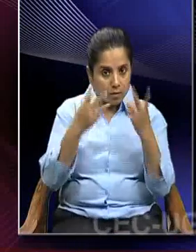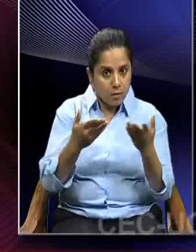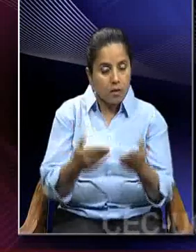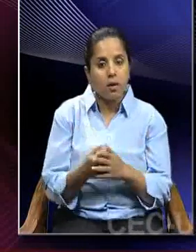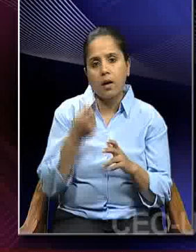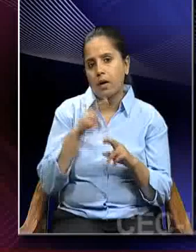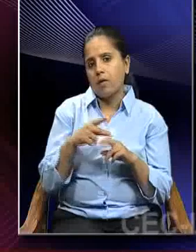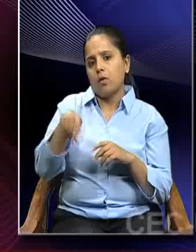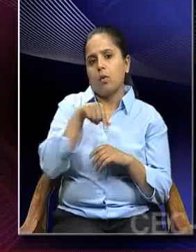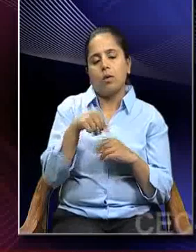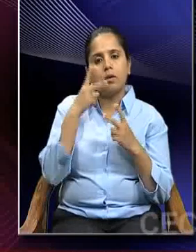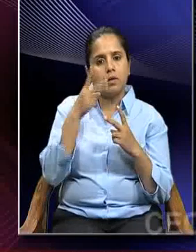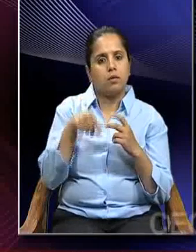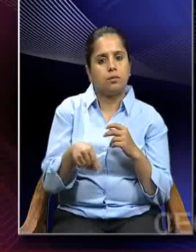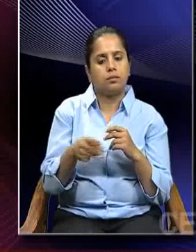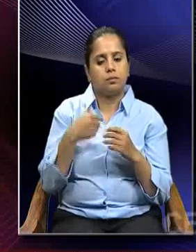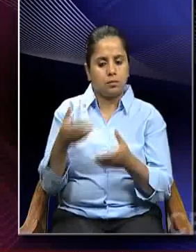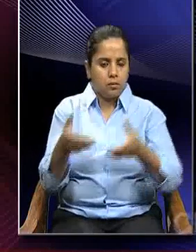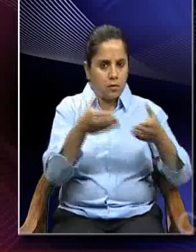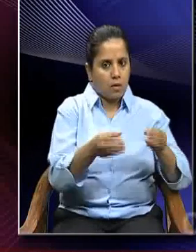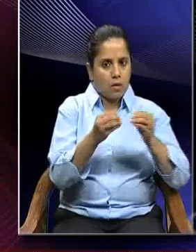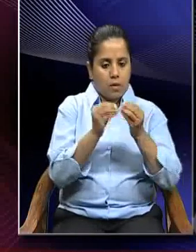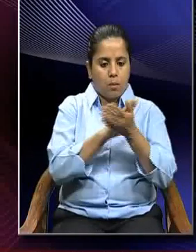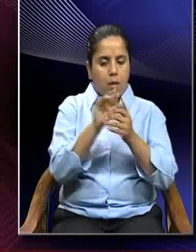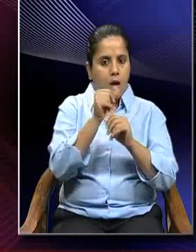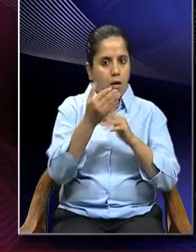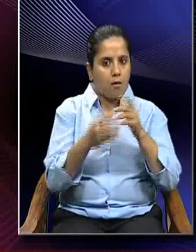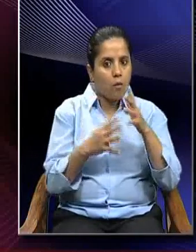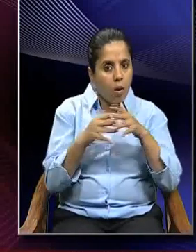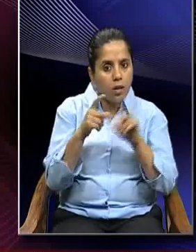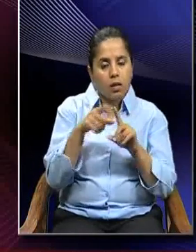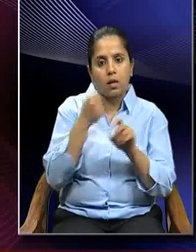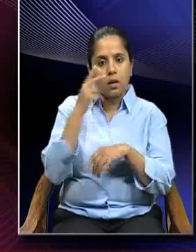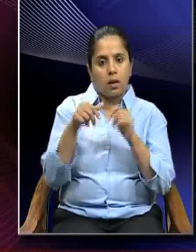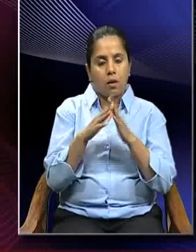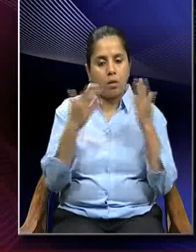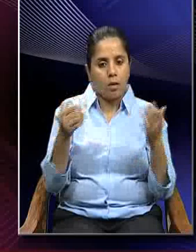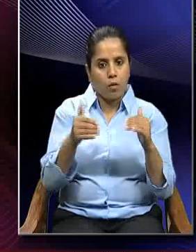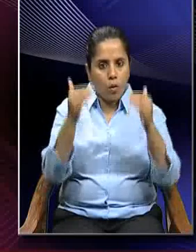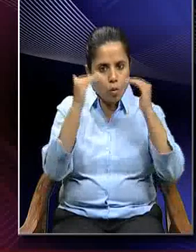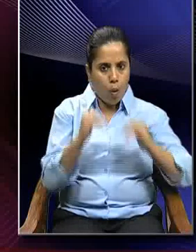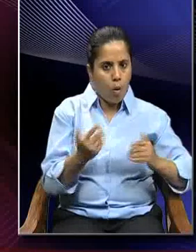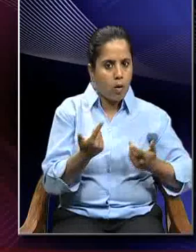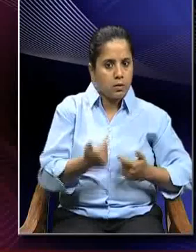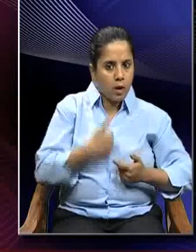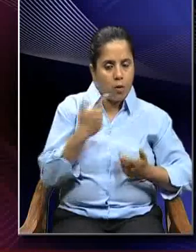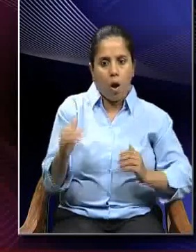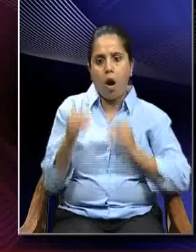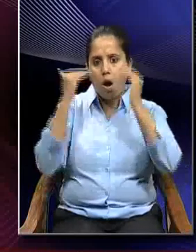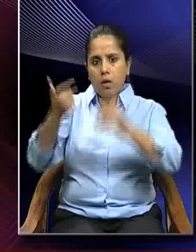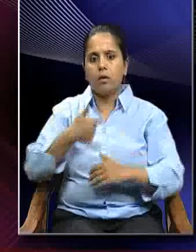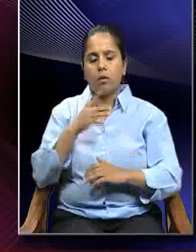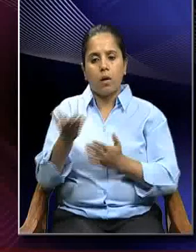if we recite Bhagavad Gita, it also offers the idea of lower self and higher self, and gives